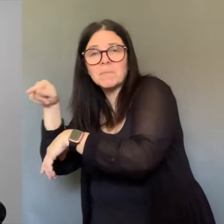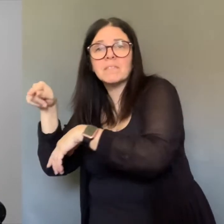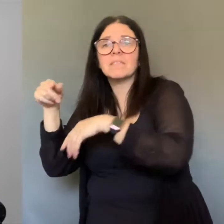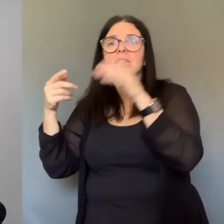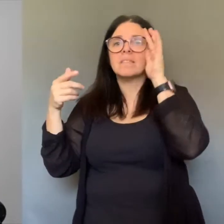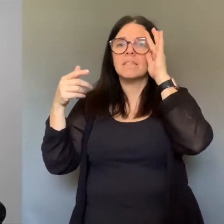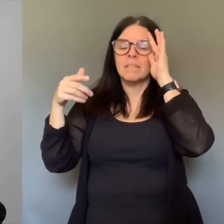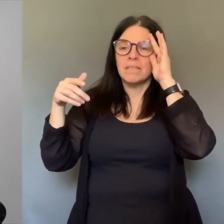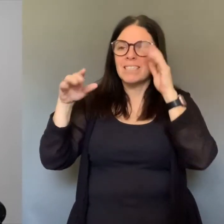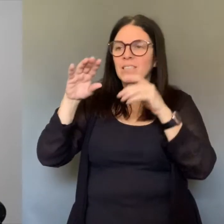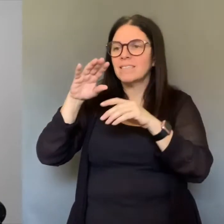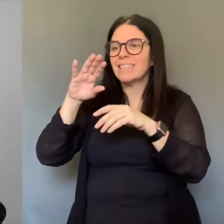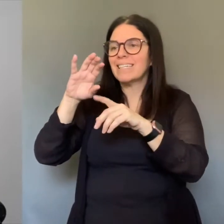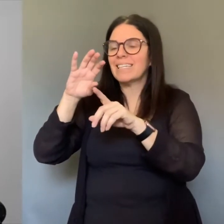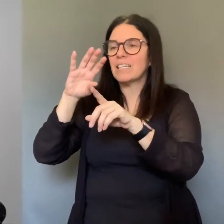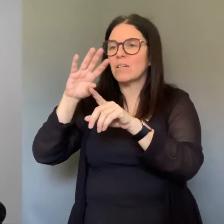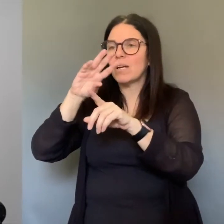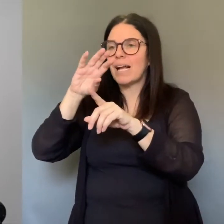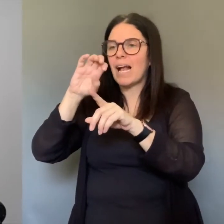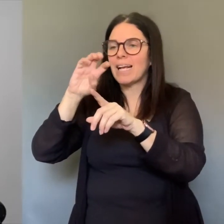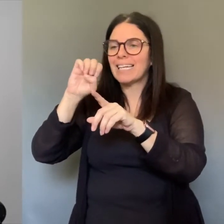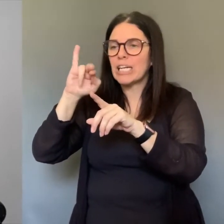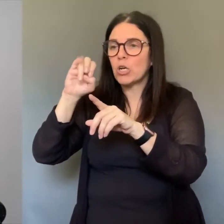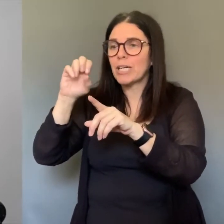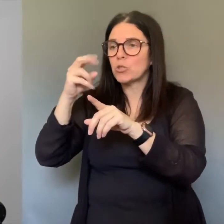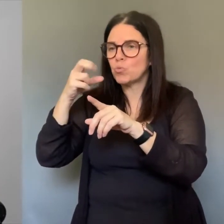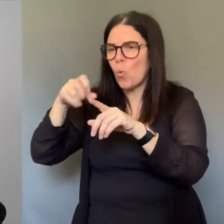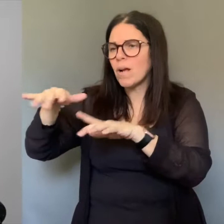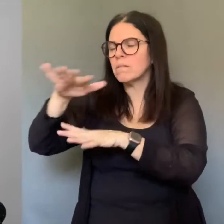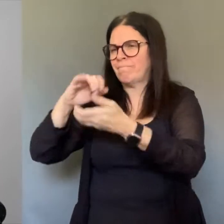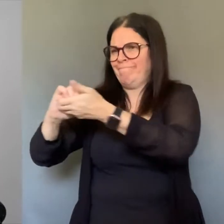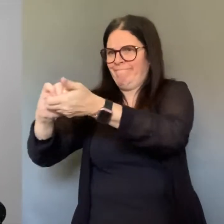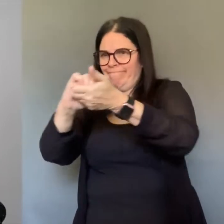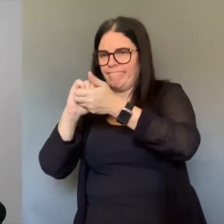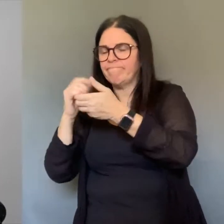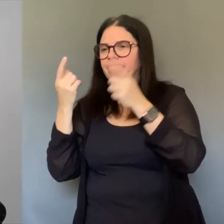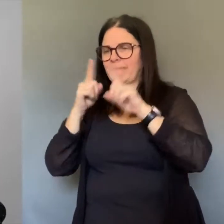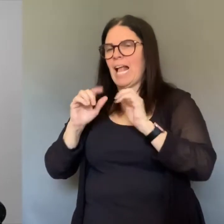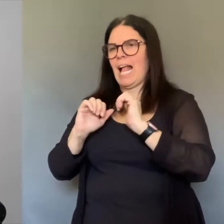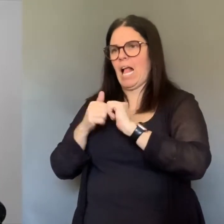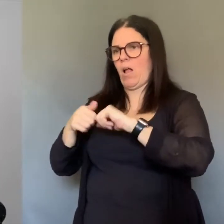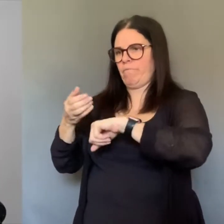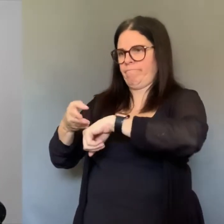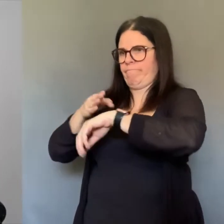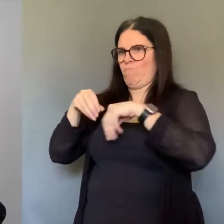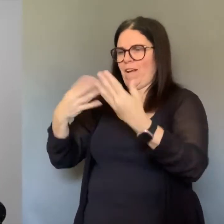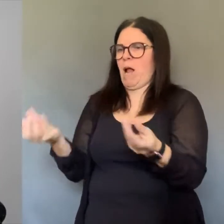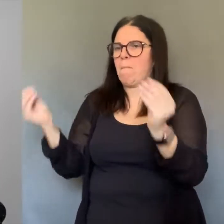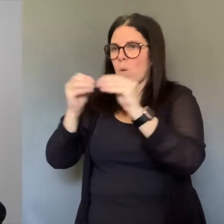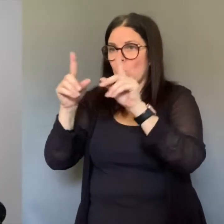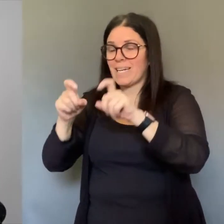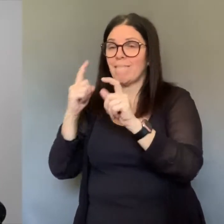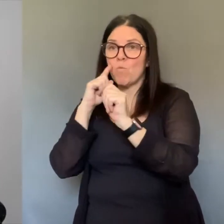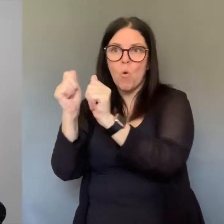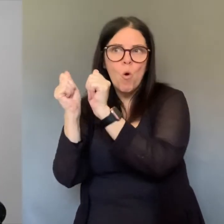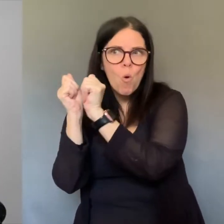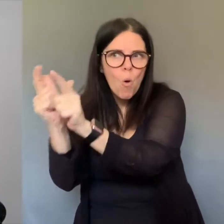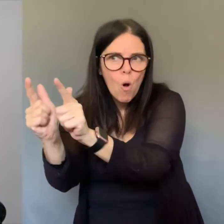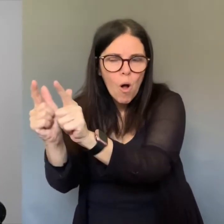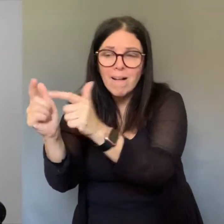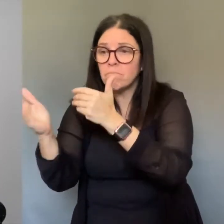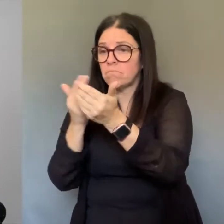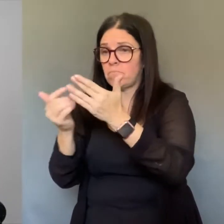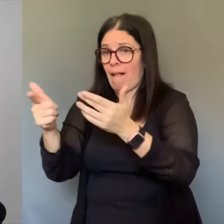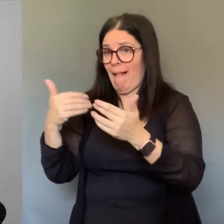and local mental health and addiction providers, the WECHU and the City of Windsor plan to expand this model for the region's most vulnerable,